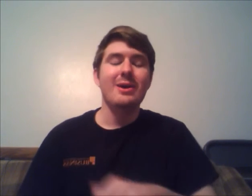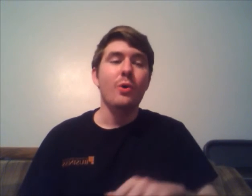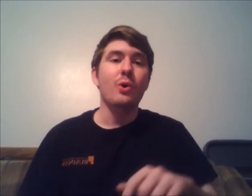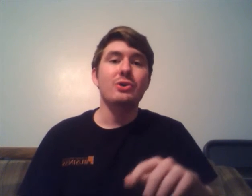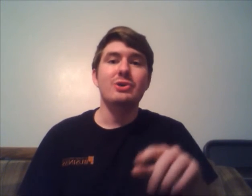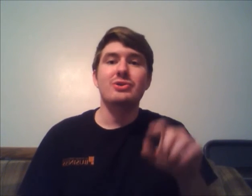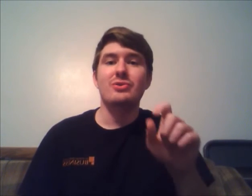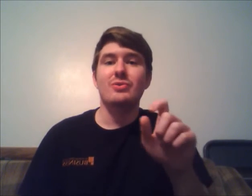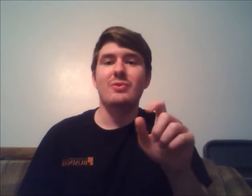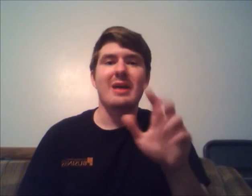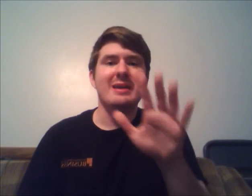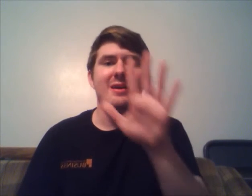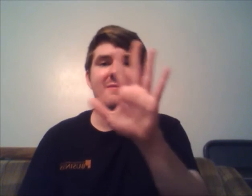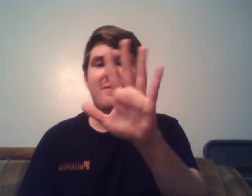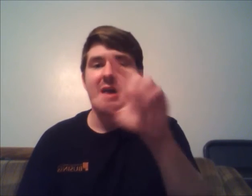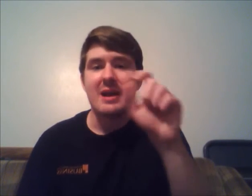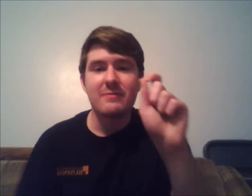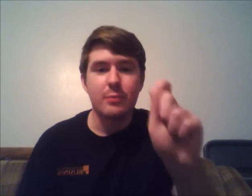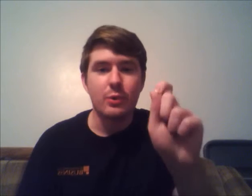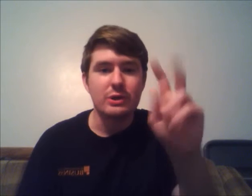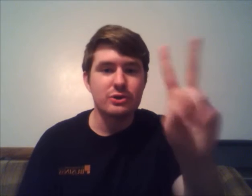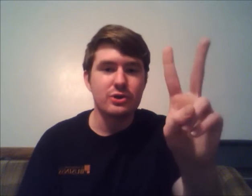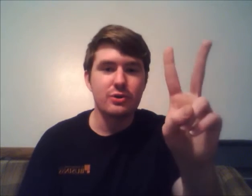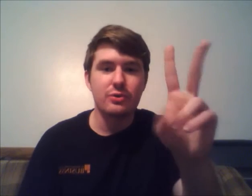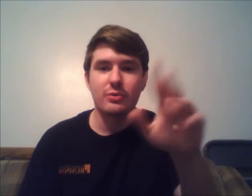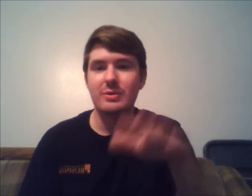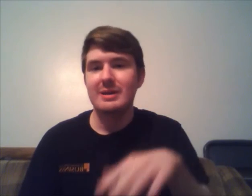Or you can do like 5.2,